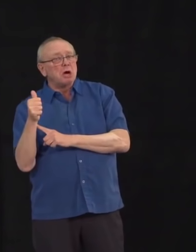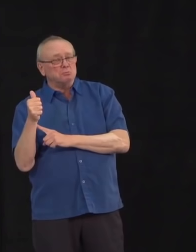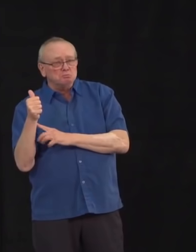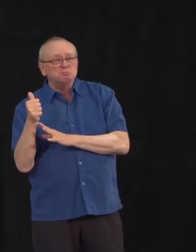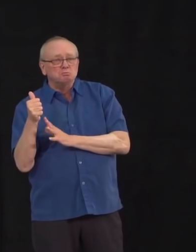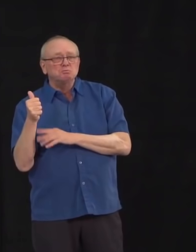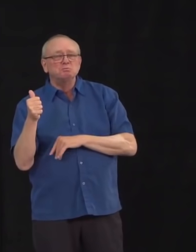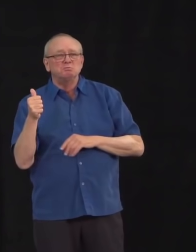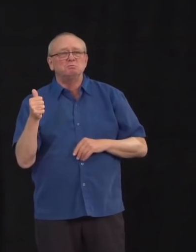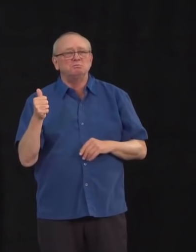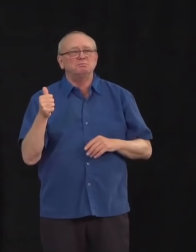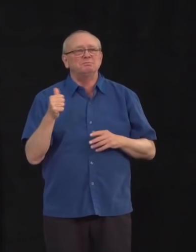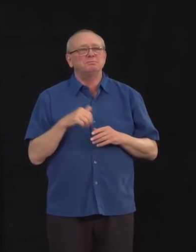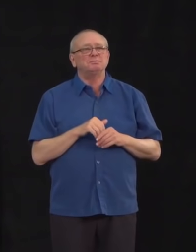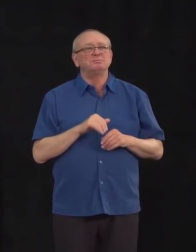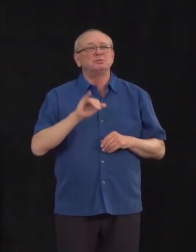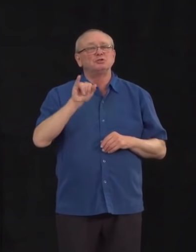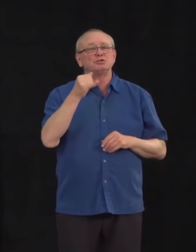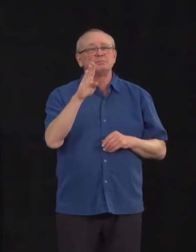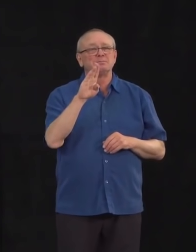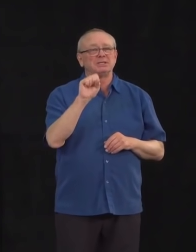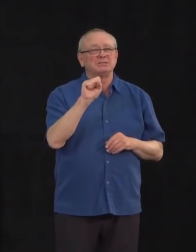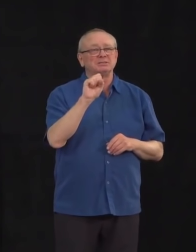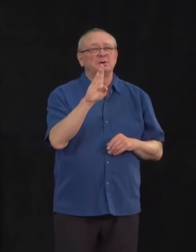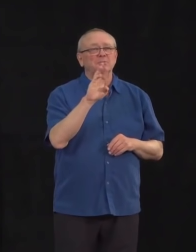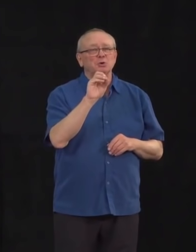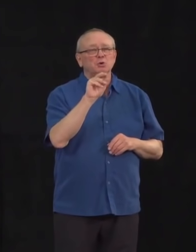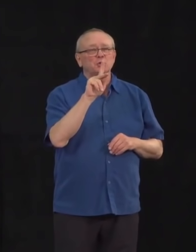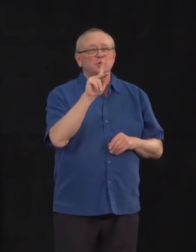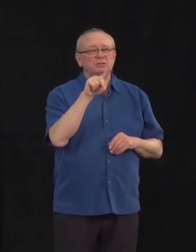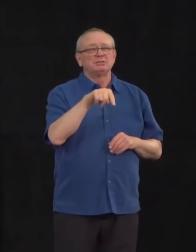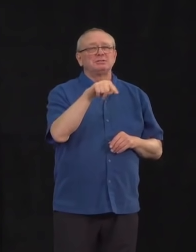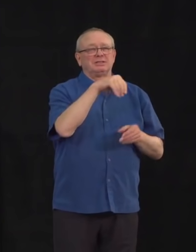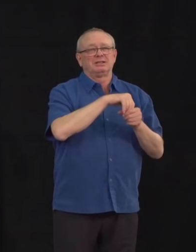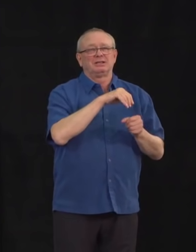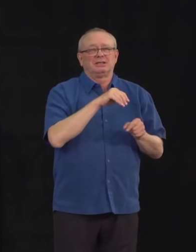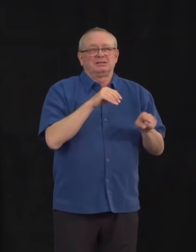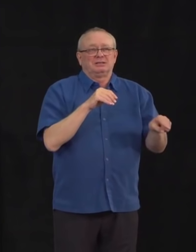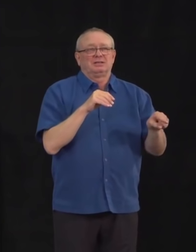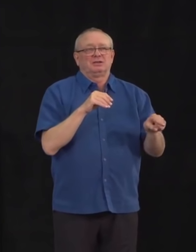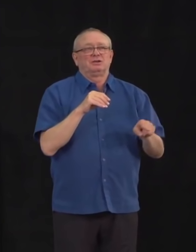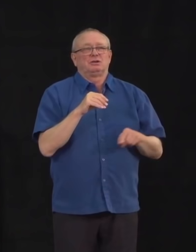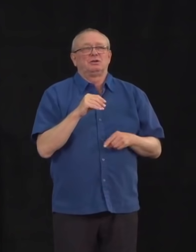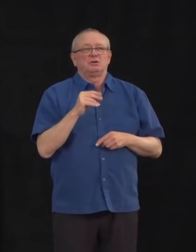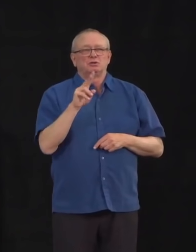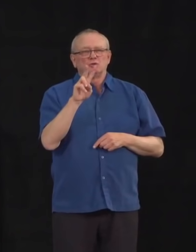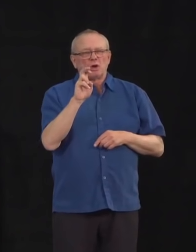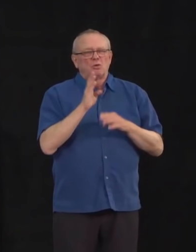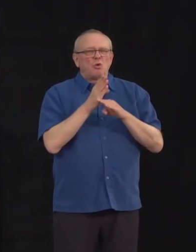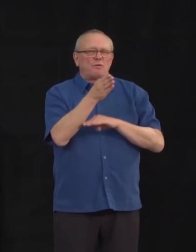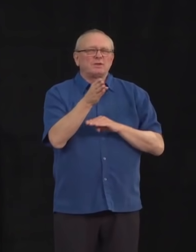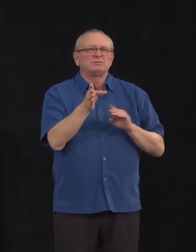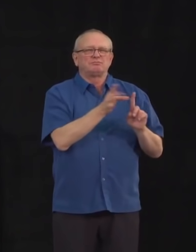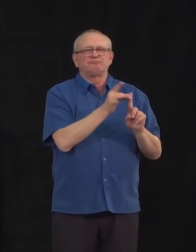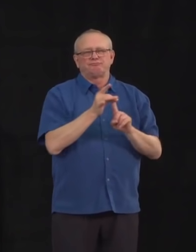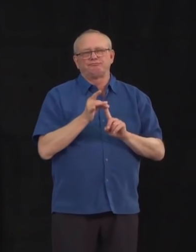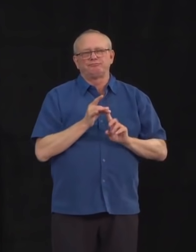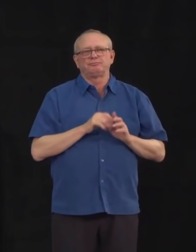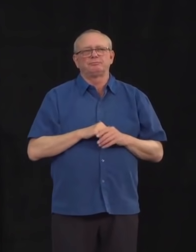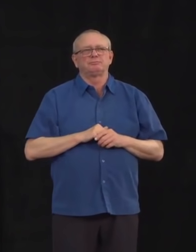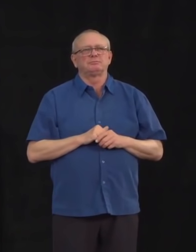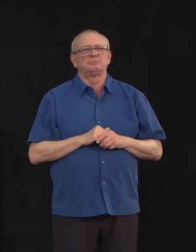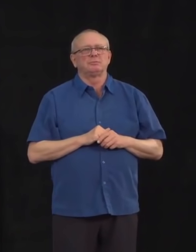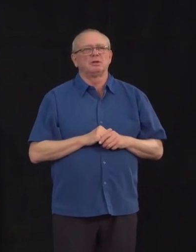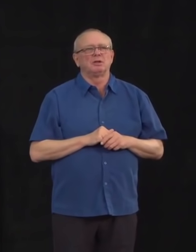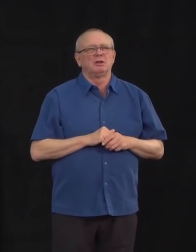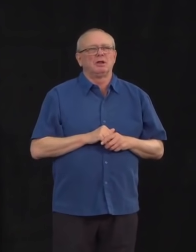among workers at the JBS plant in Brooks. At the Harmony Meatpacking Plant, there have been 36 cases identified,